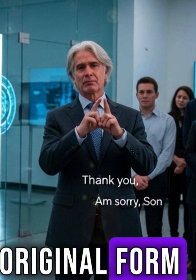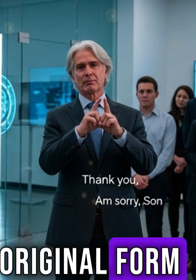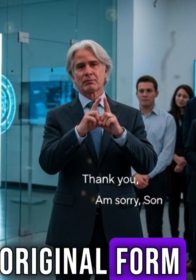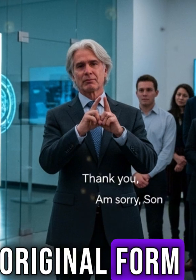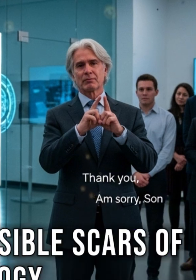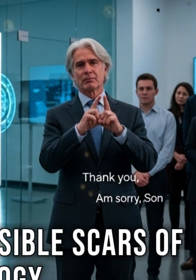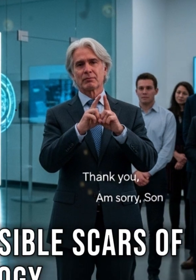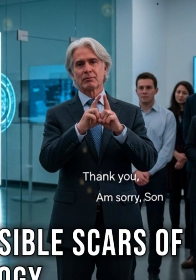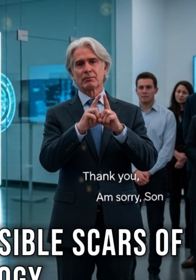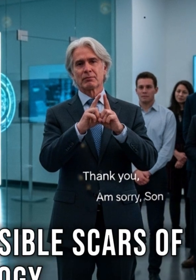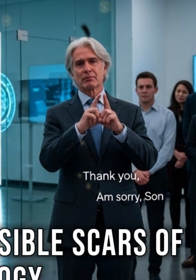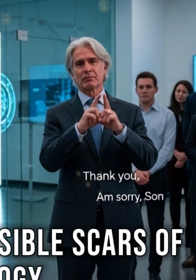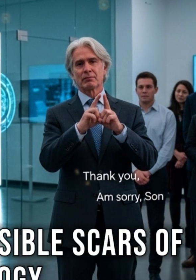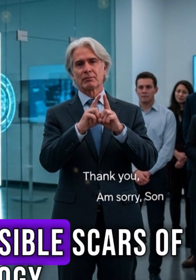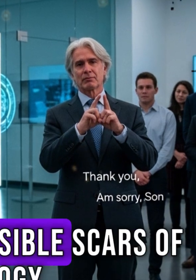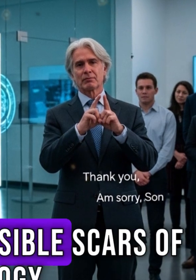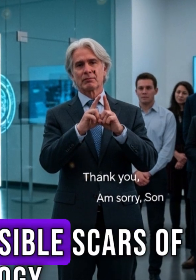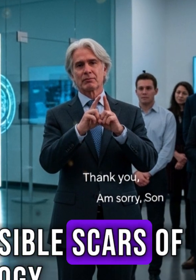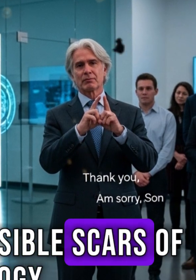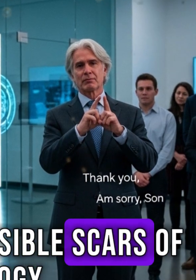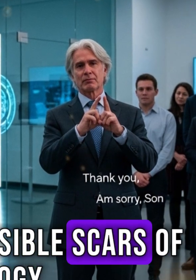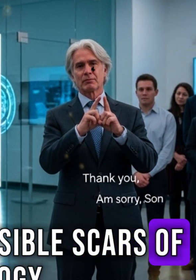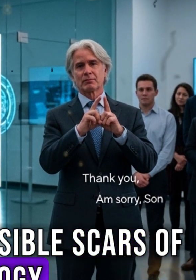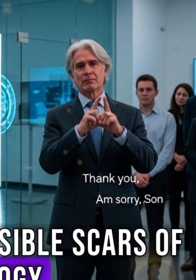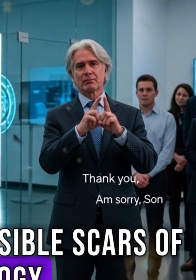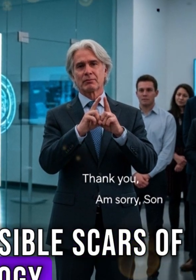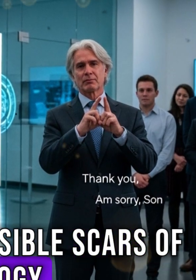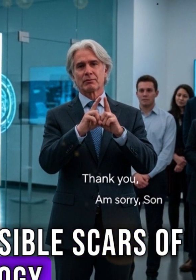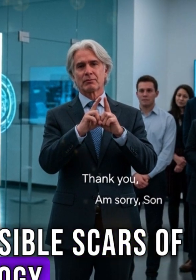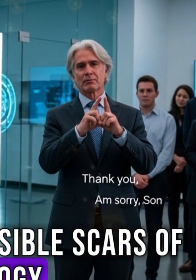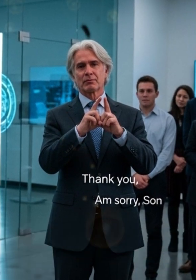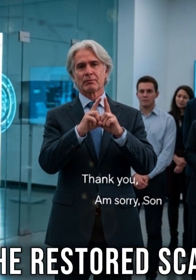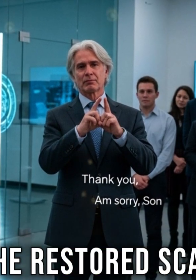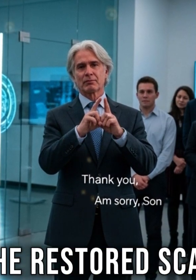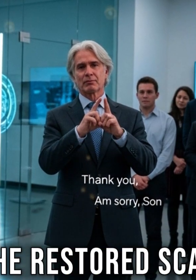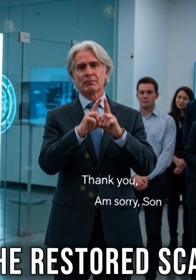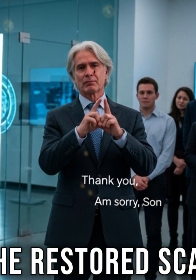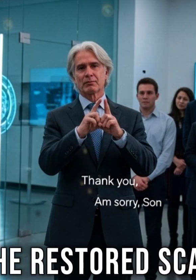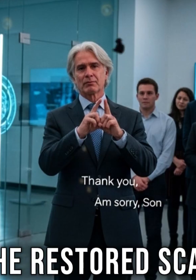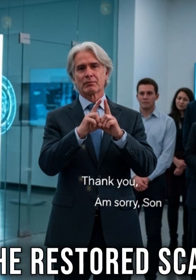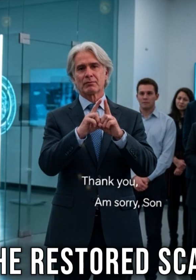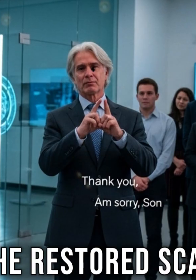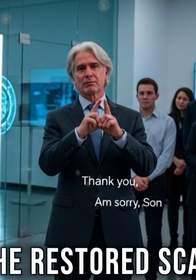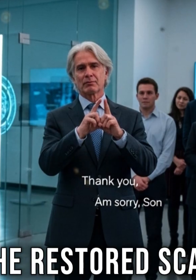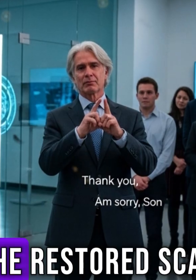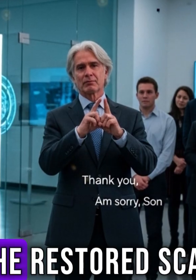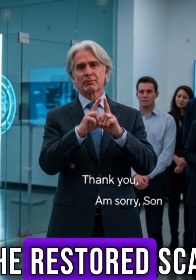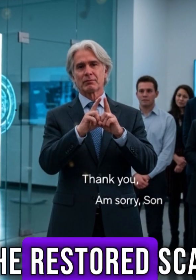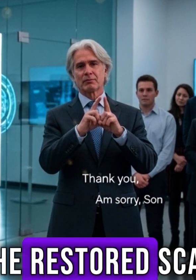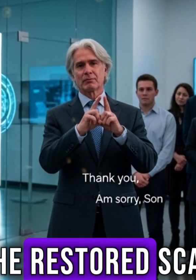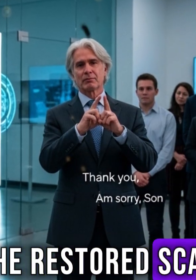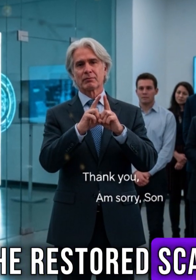form, but with the new, visible scars of technology. The title card read, "The Restored